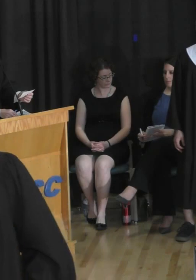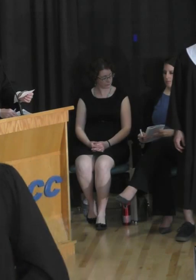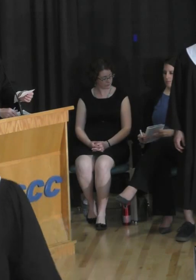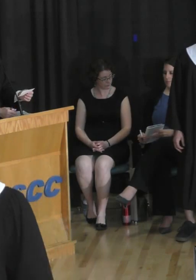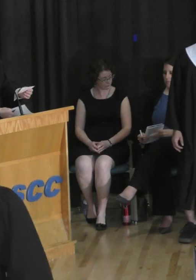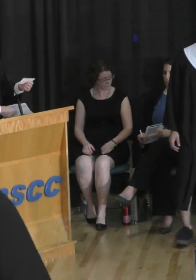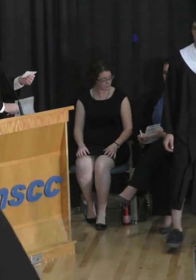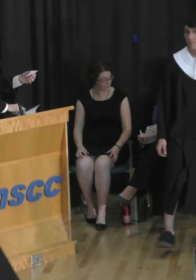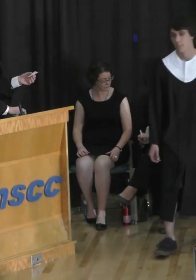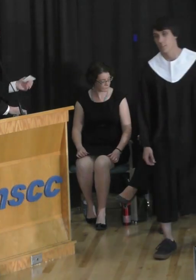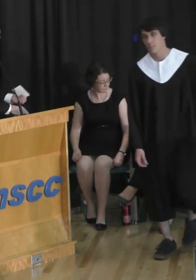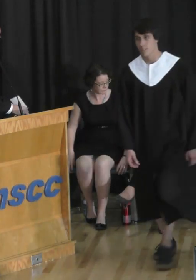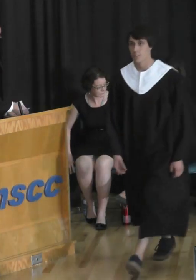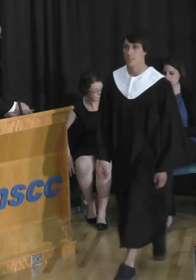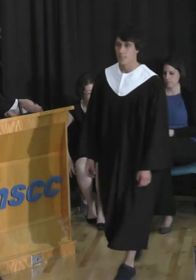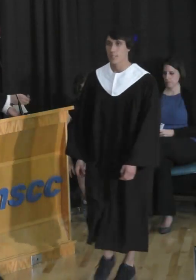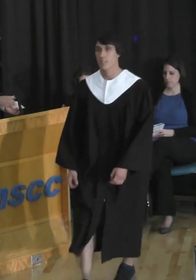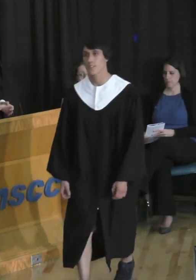Zachary Wenzel.